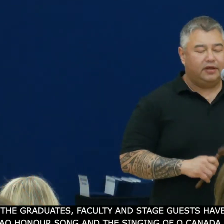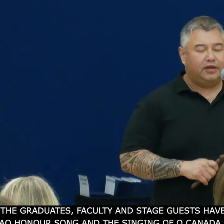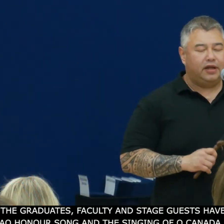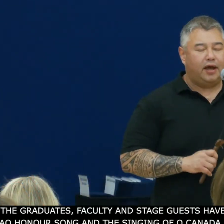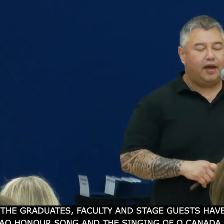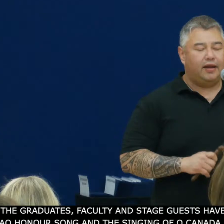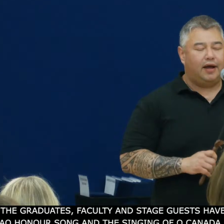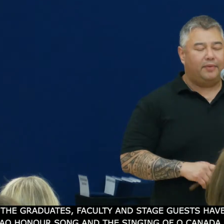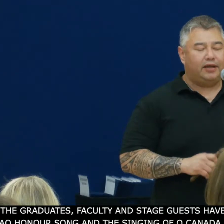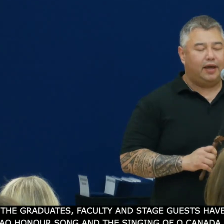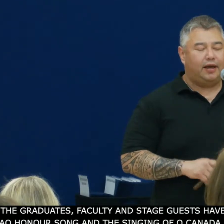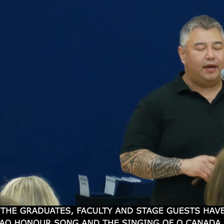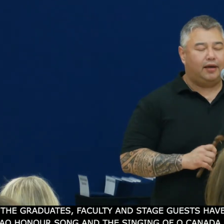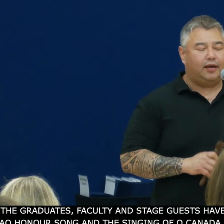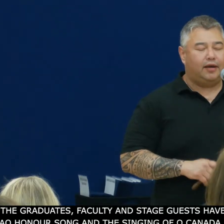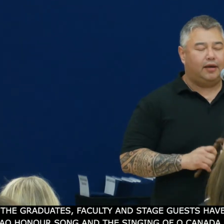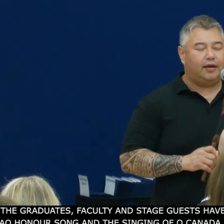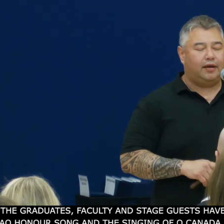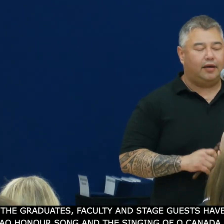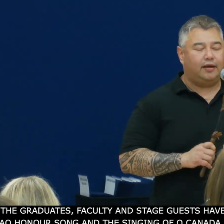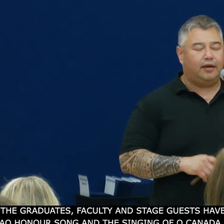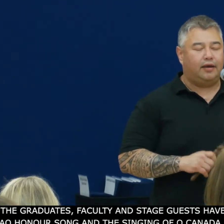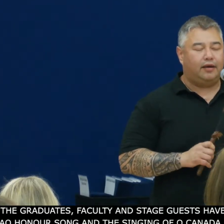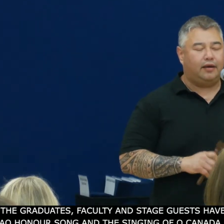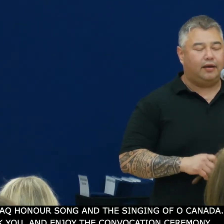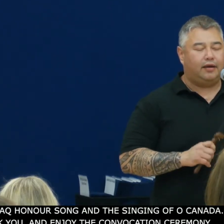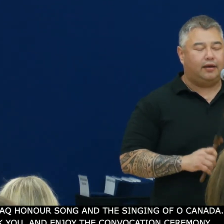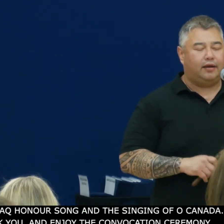Getting me dead on my neck,